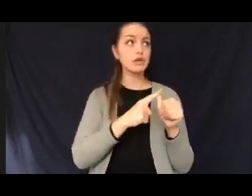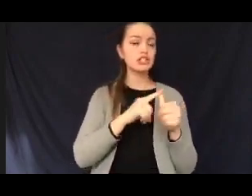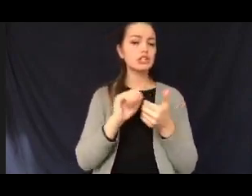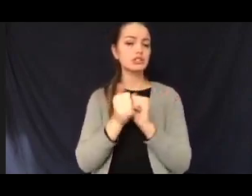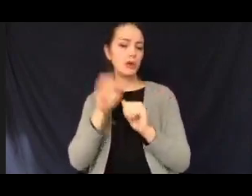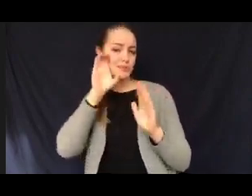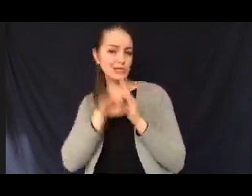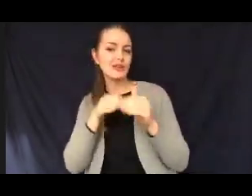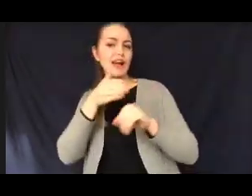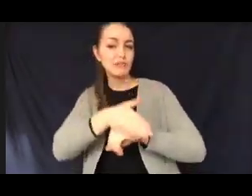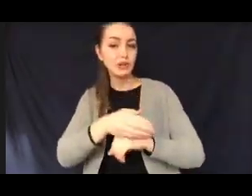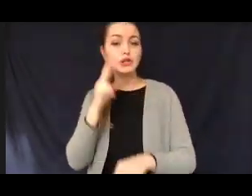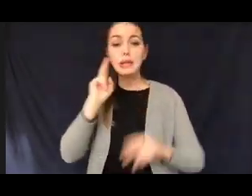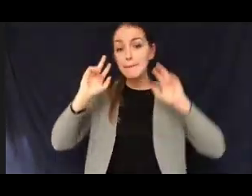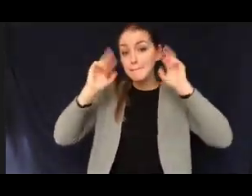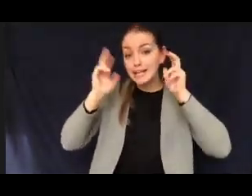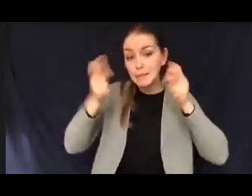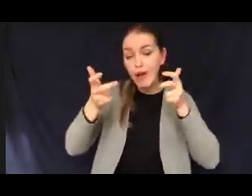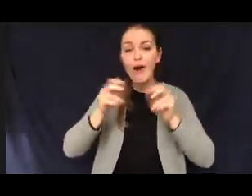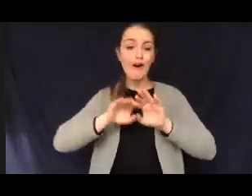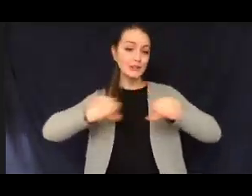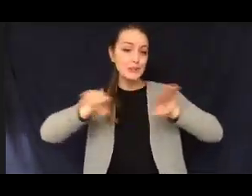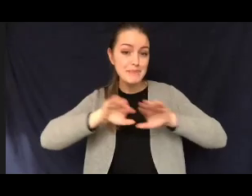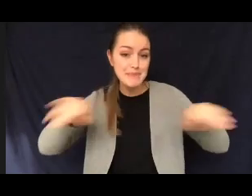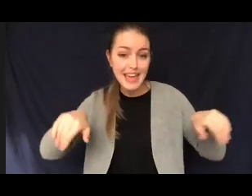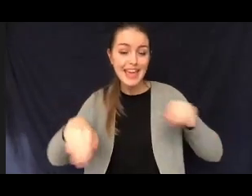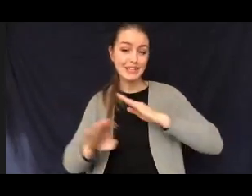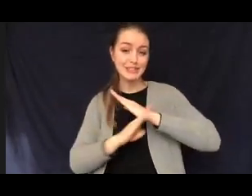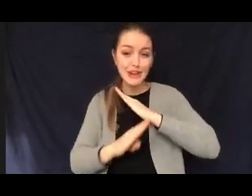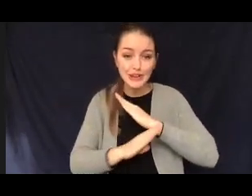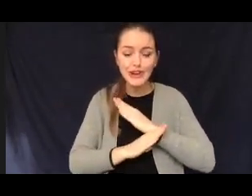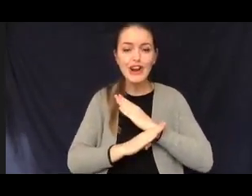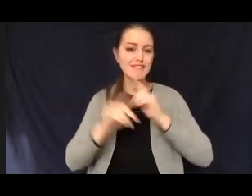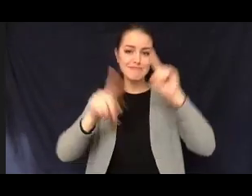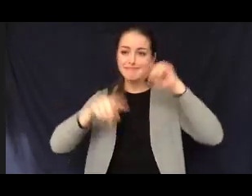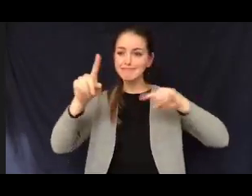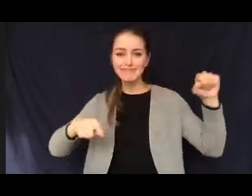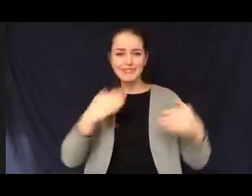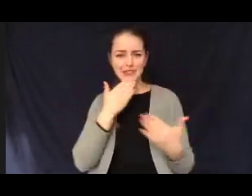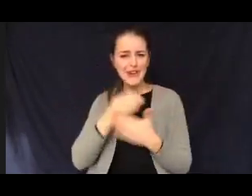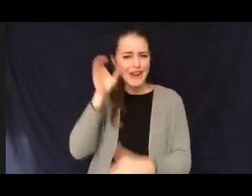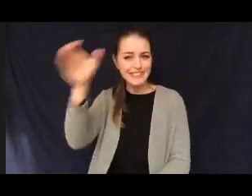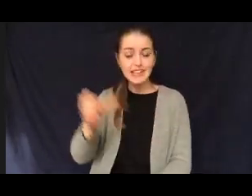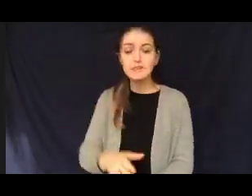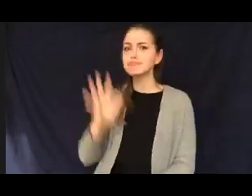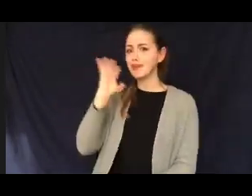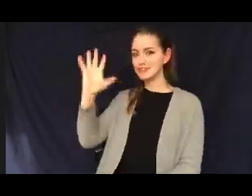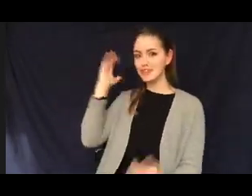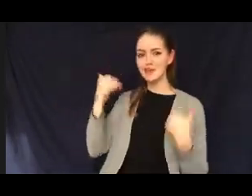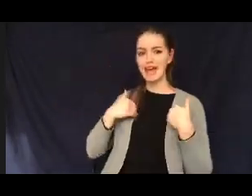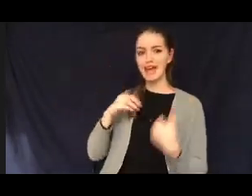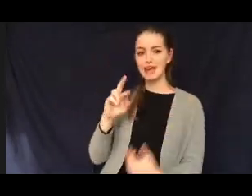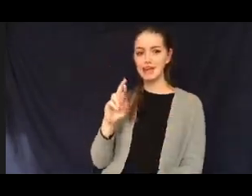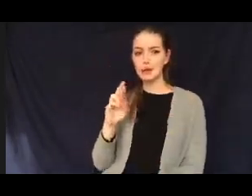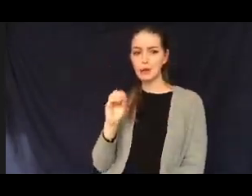Okay. Basketball, there's swimming and soccer. That's a great It's funny, concept. in the old days, we had rowing, and